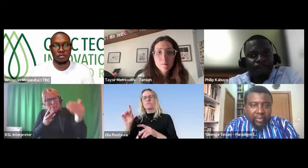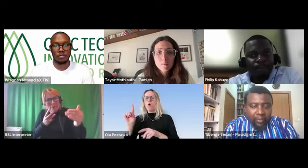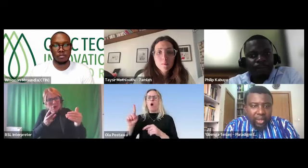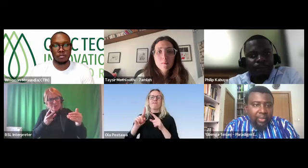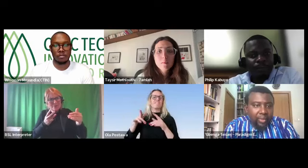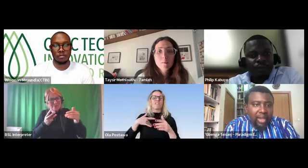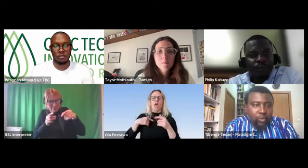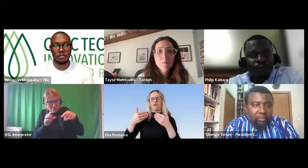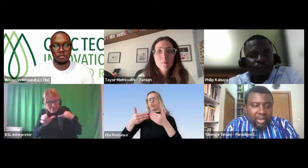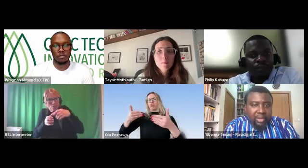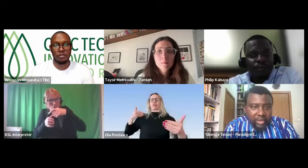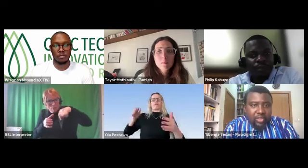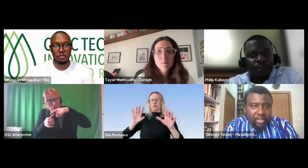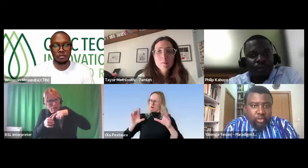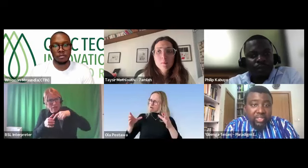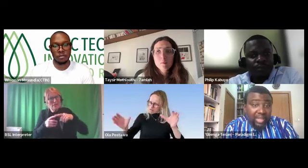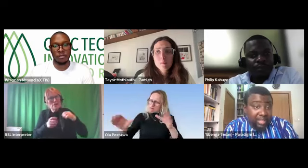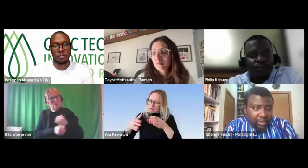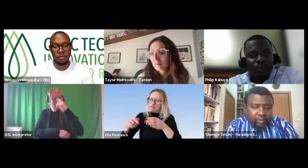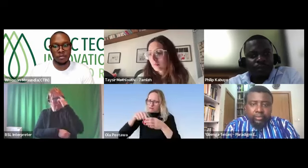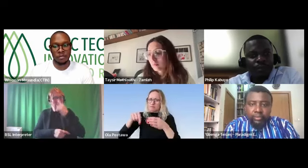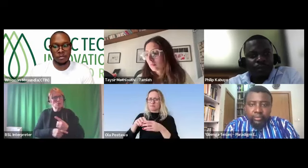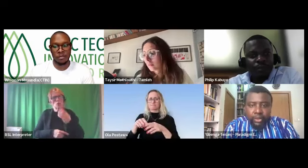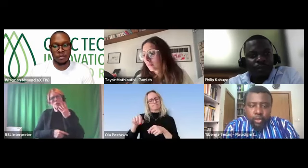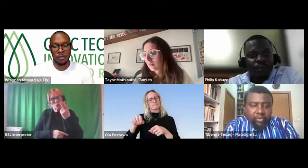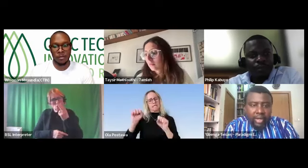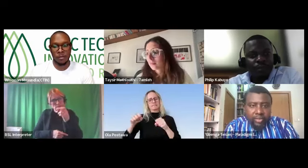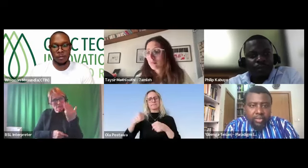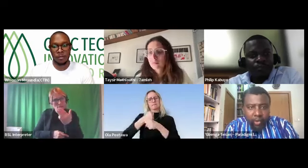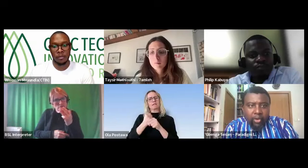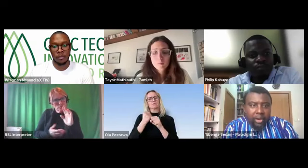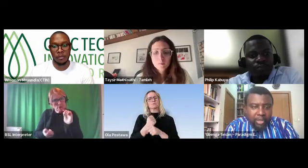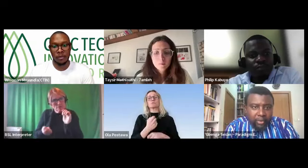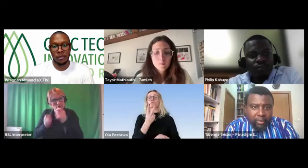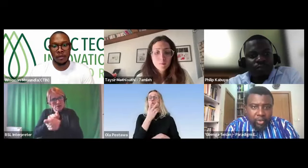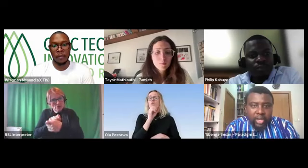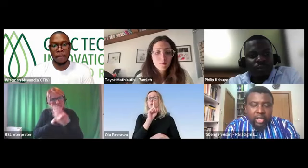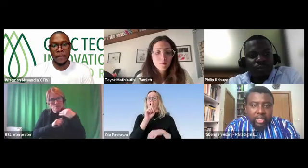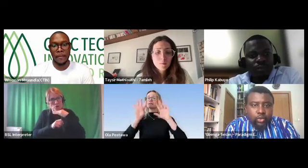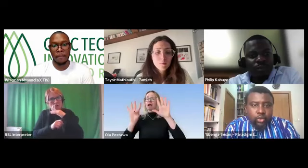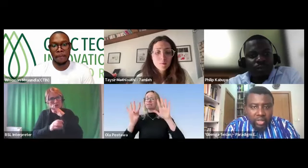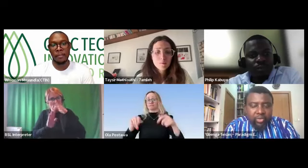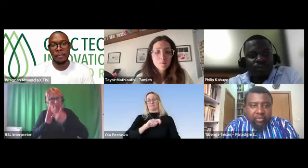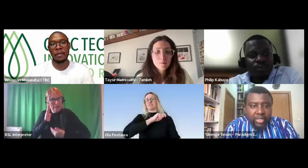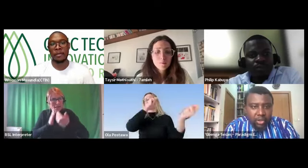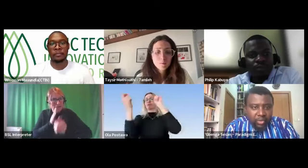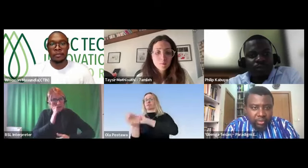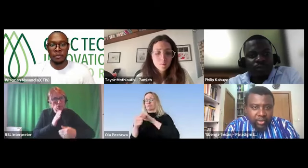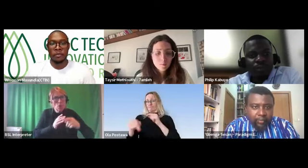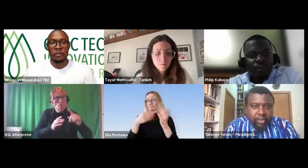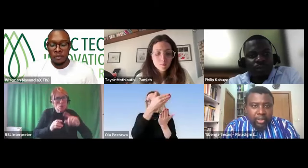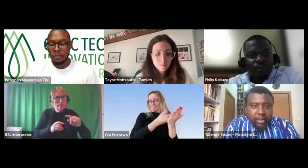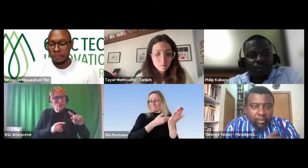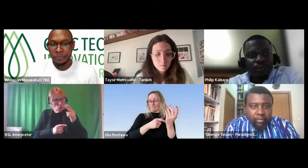circles were looking at them. And then we made the decision in 2019 to convert this 400-page reports into 25-minute